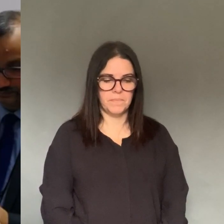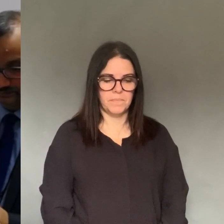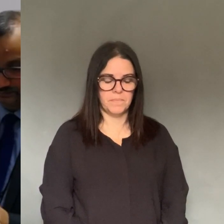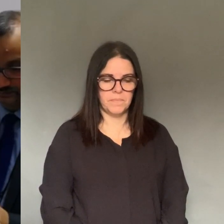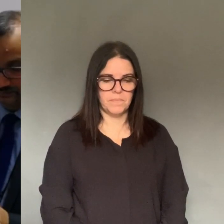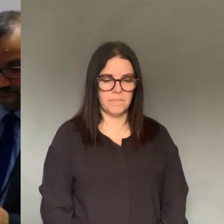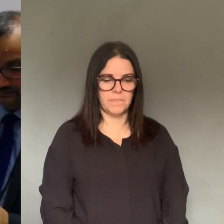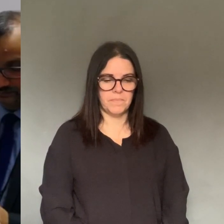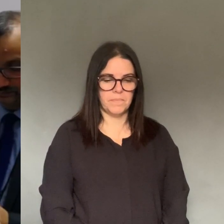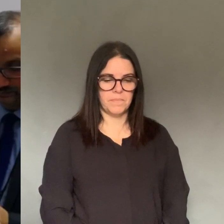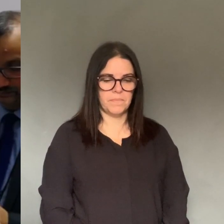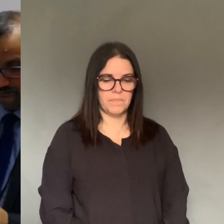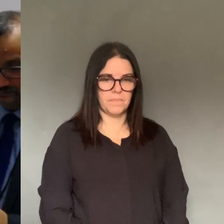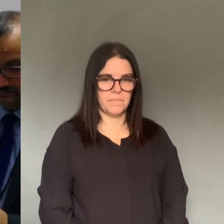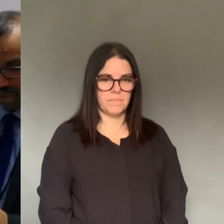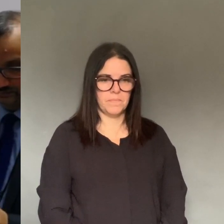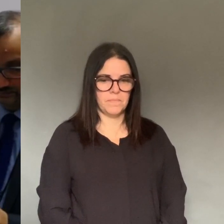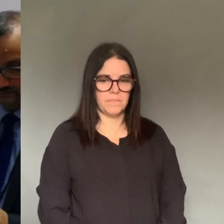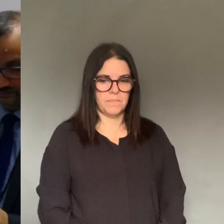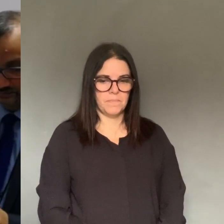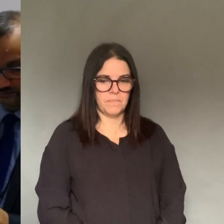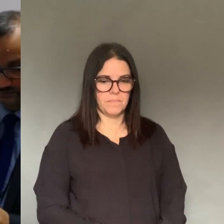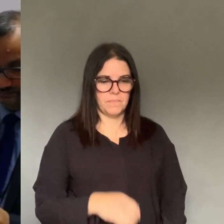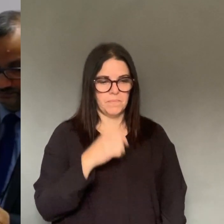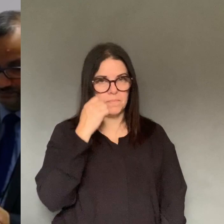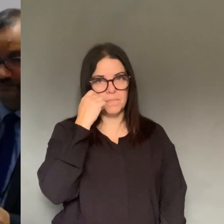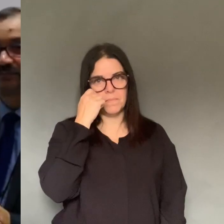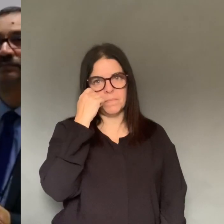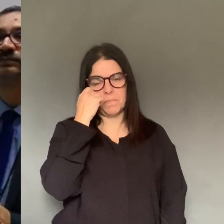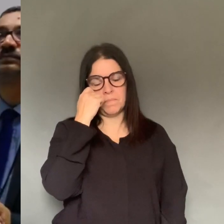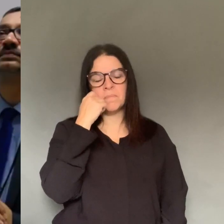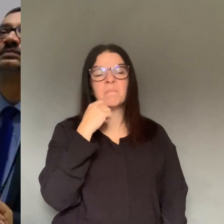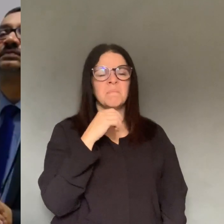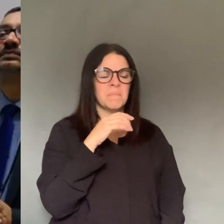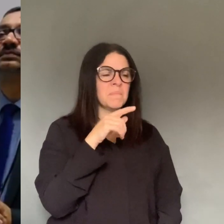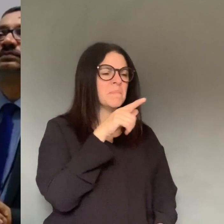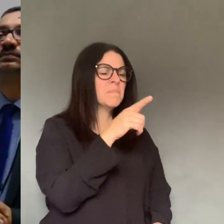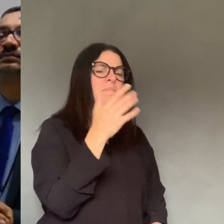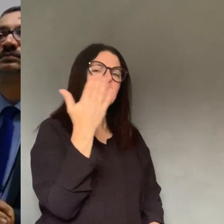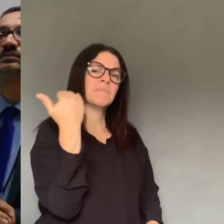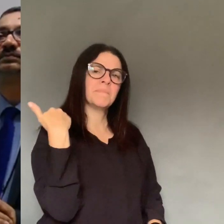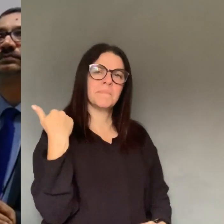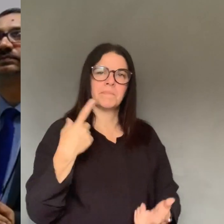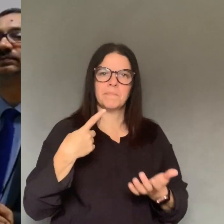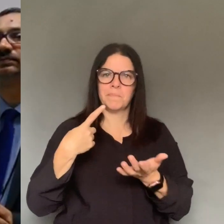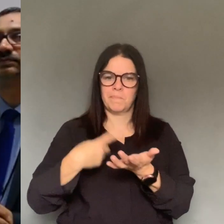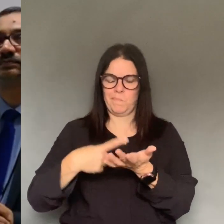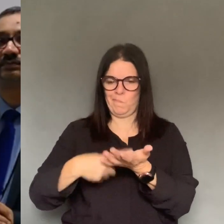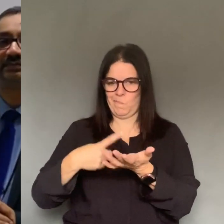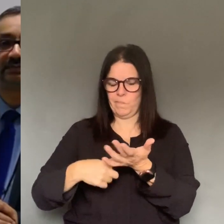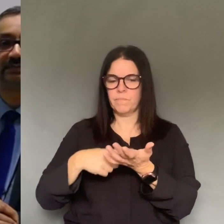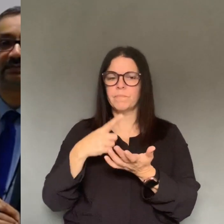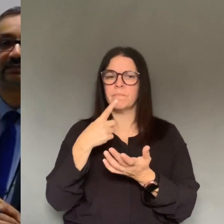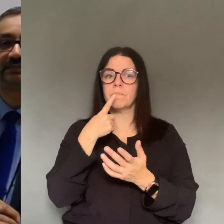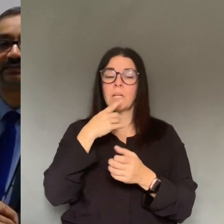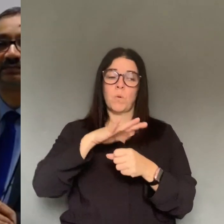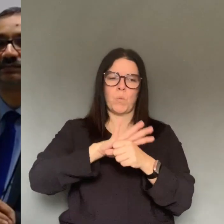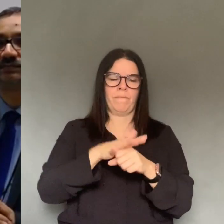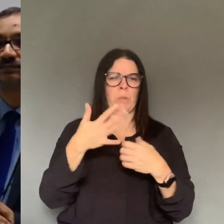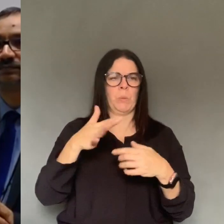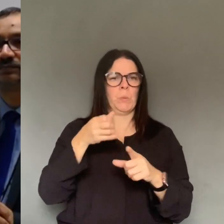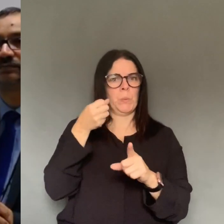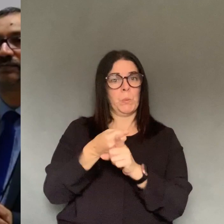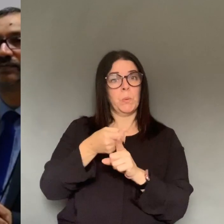COVID-19 disproportionately affects people with other underlying conditions. Of the 16 deaths so far, have you seen a lot